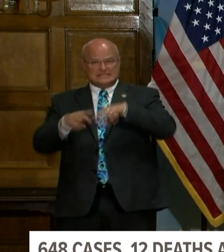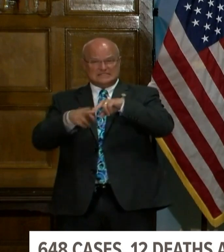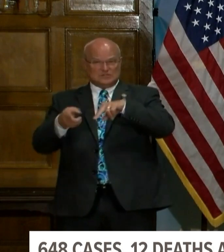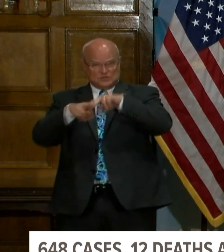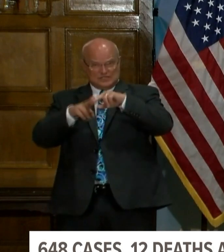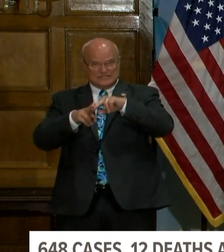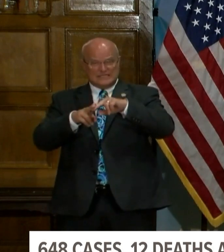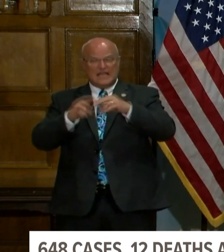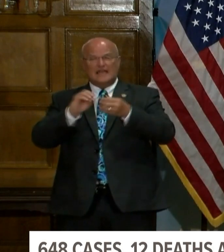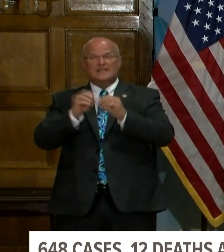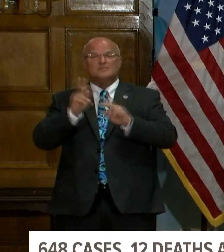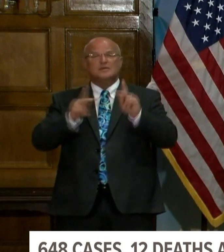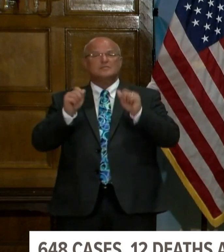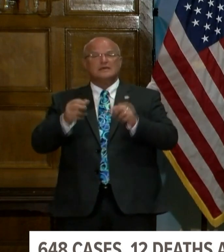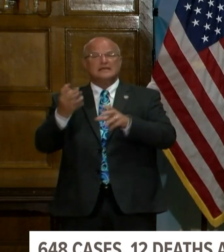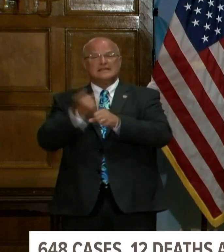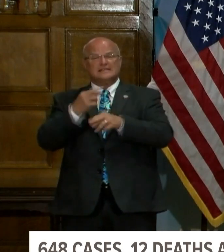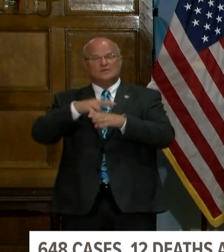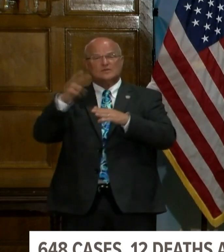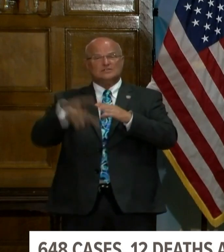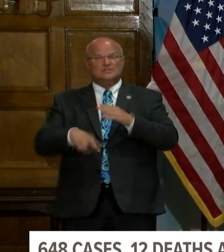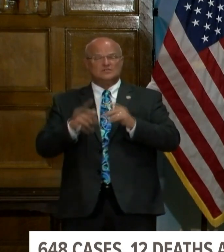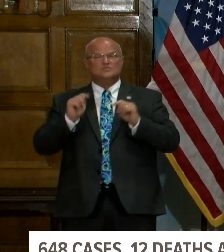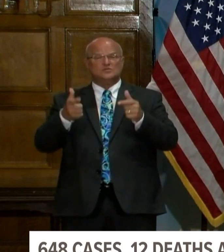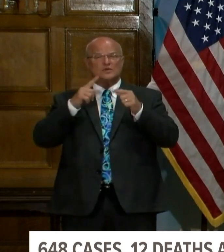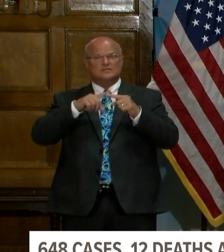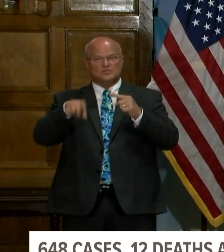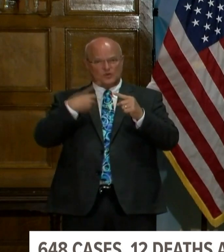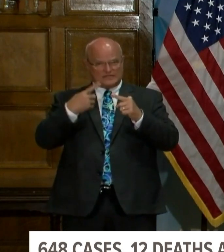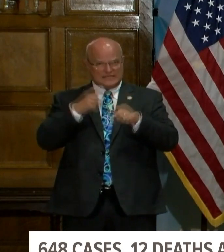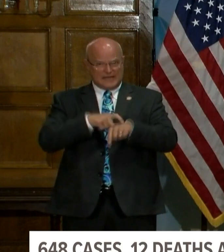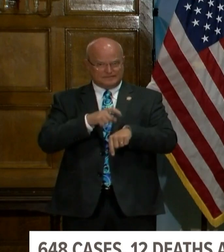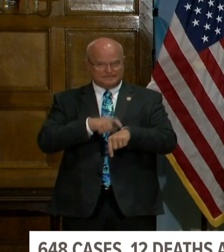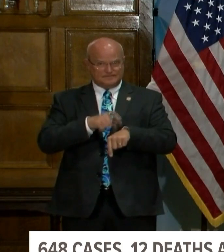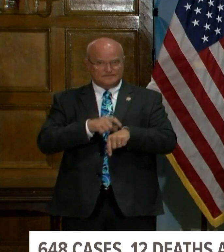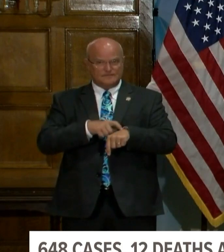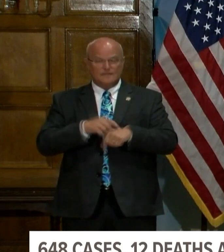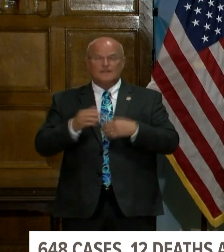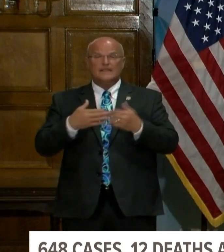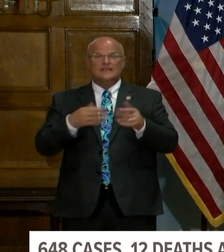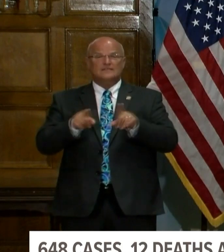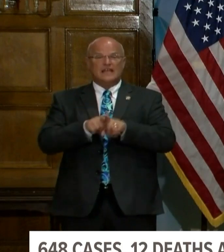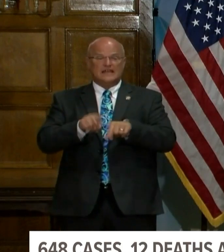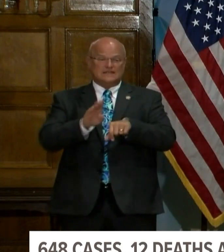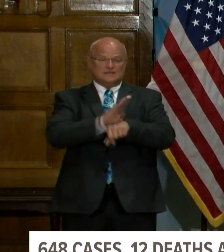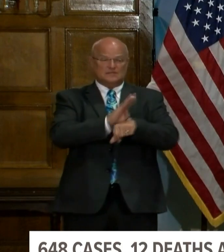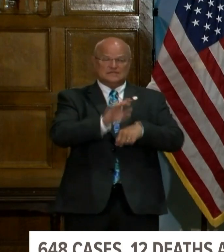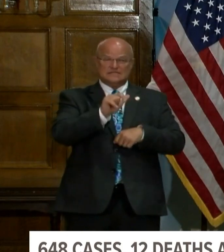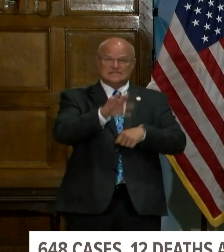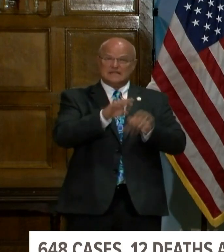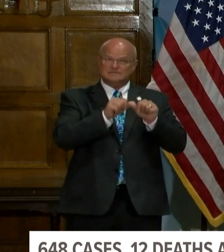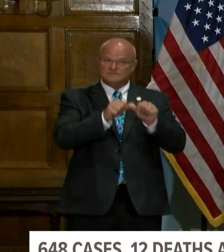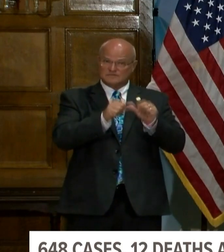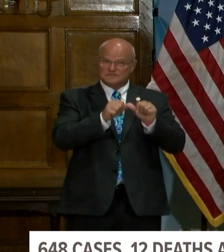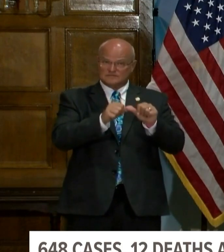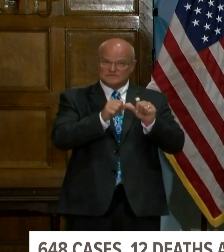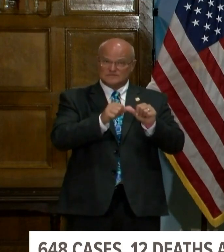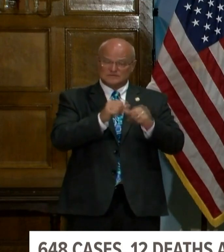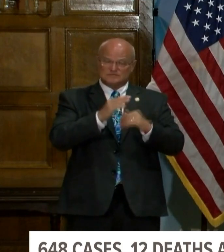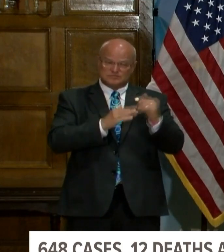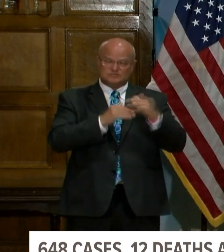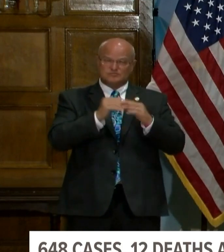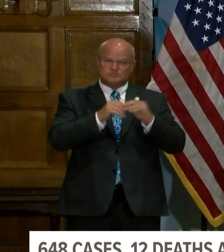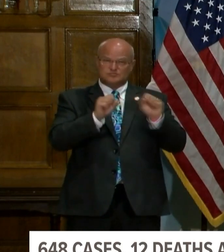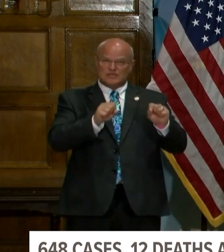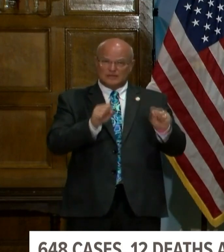increase the number of people who can get their results in a very short period of time, even as the commercial labs continue to build